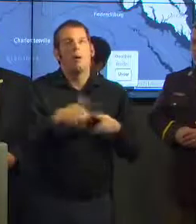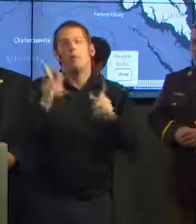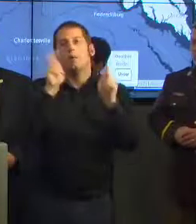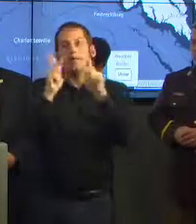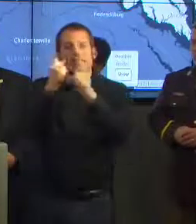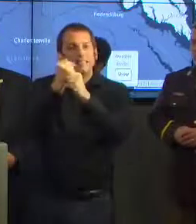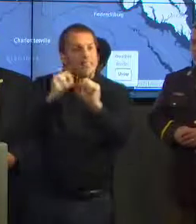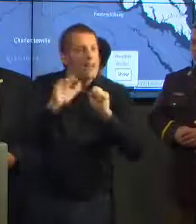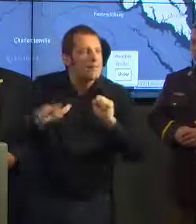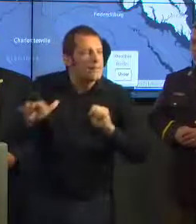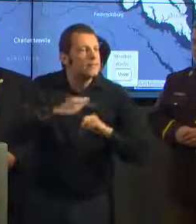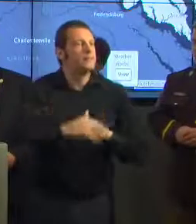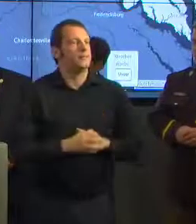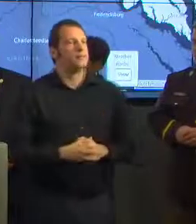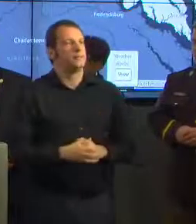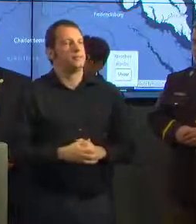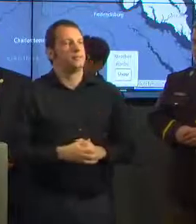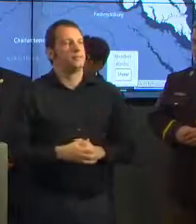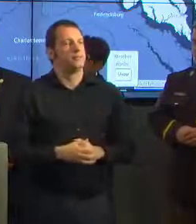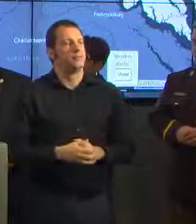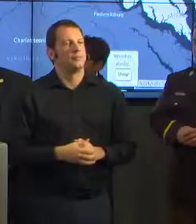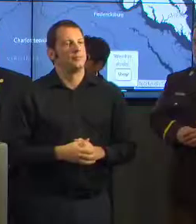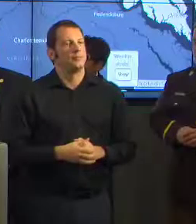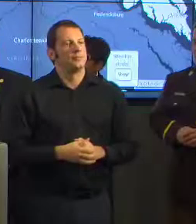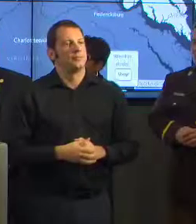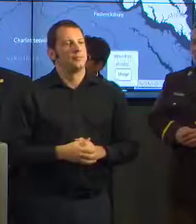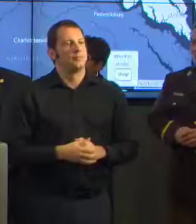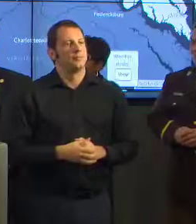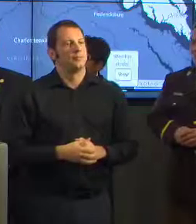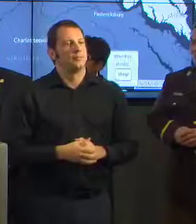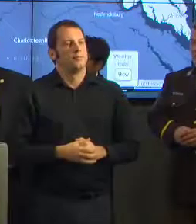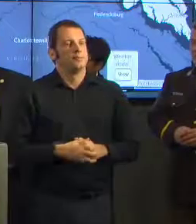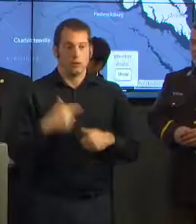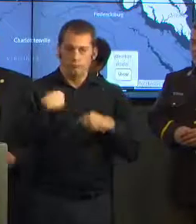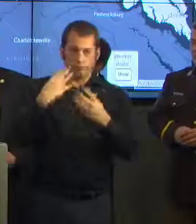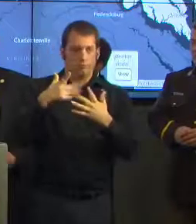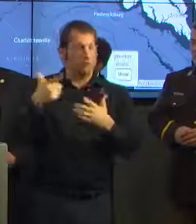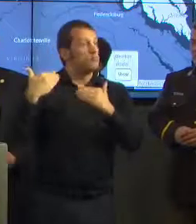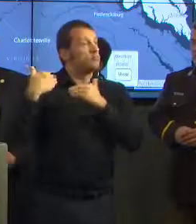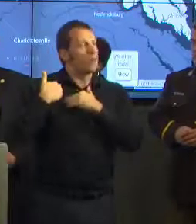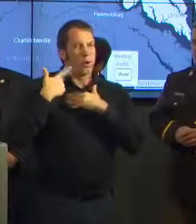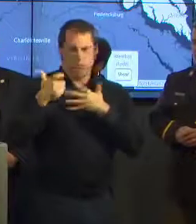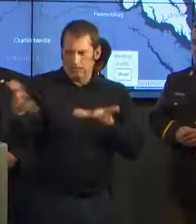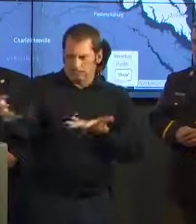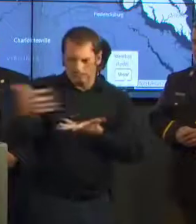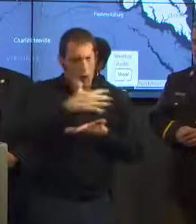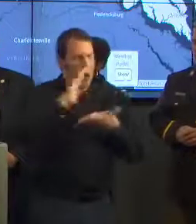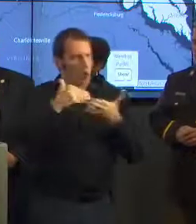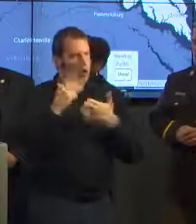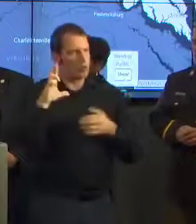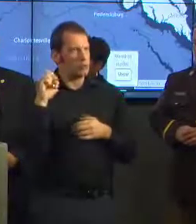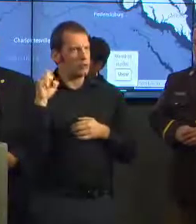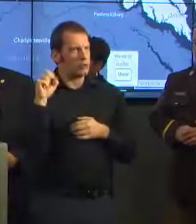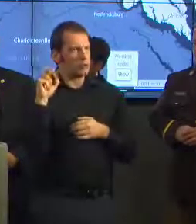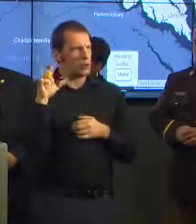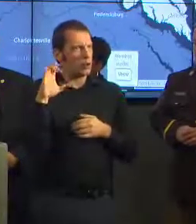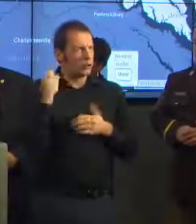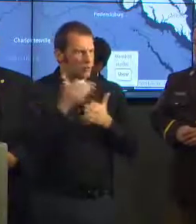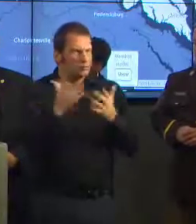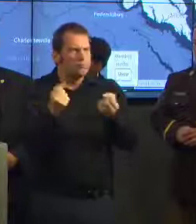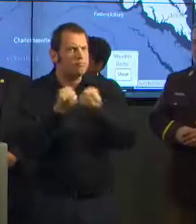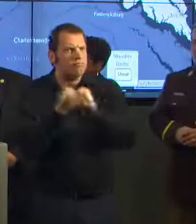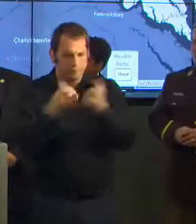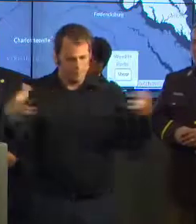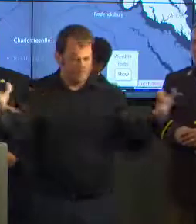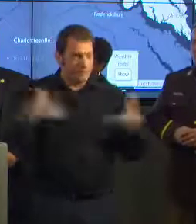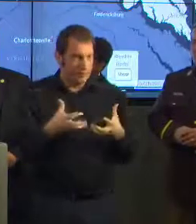with organizing and coordinating resources to local opioid intervention teams and with collecting